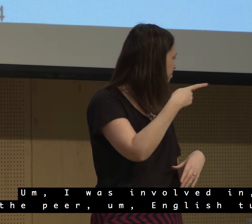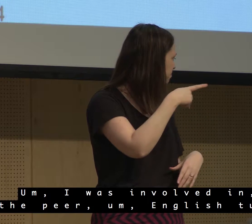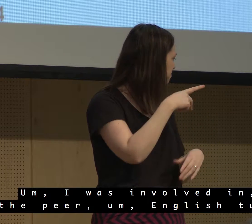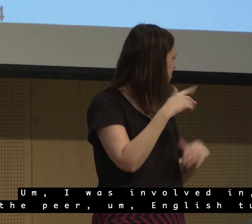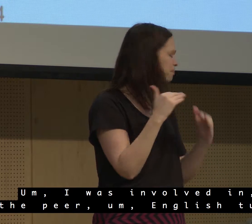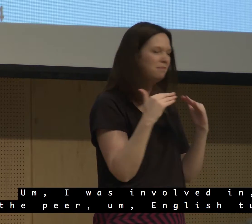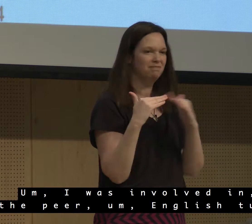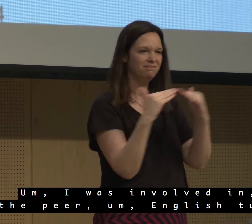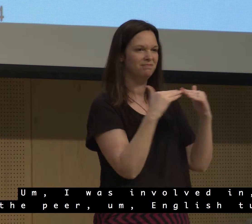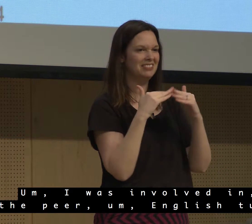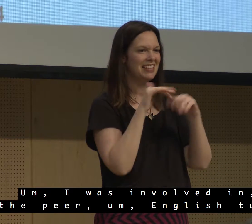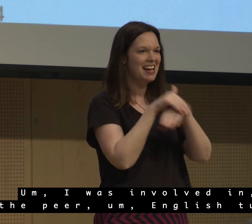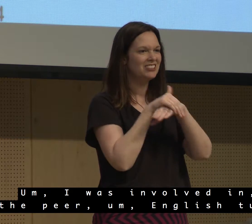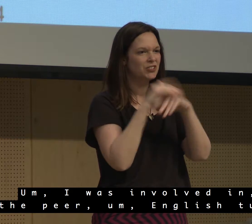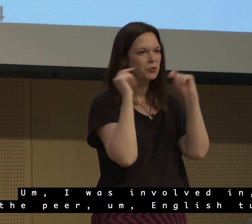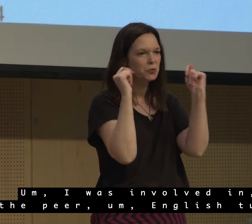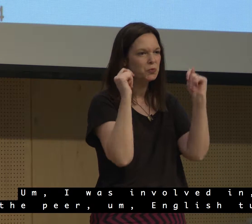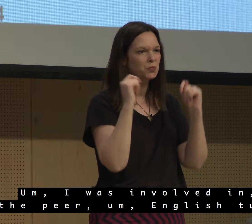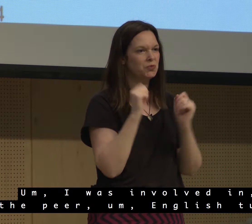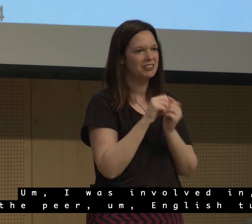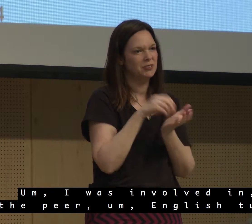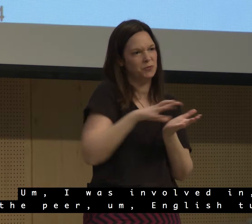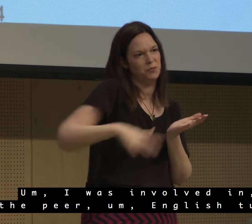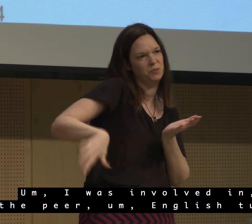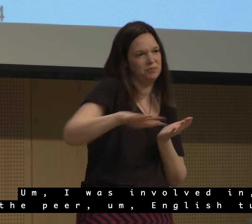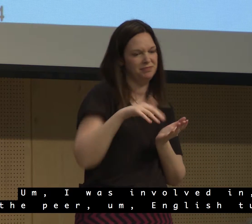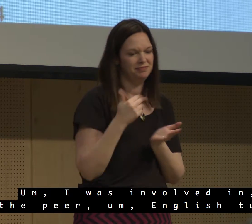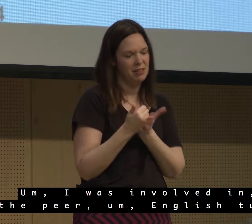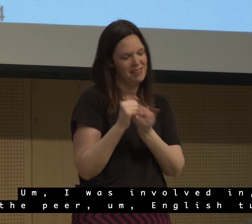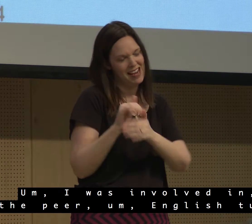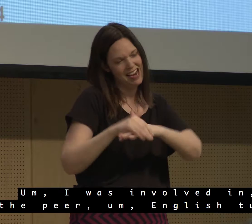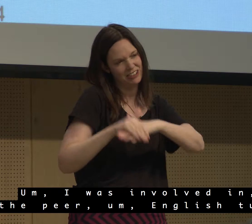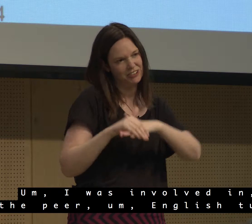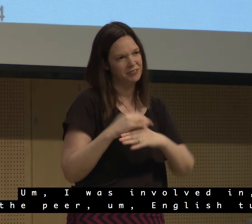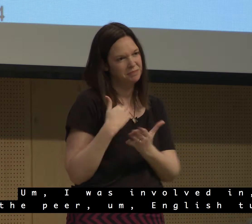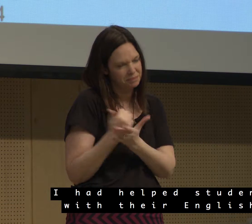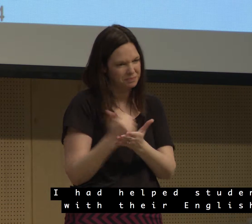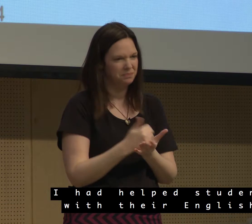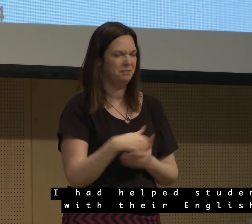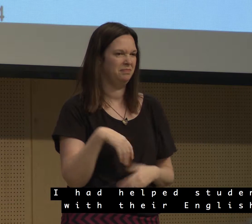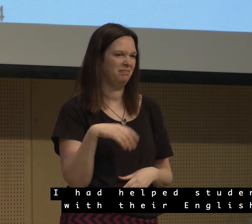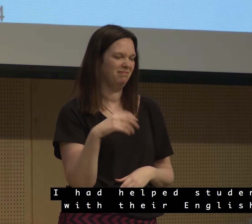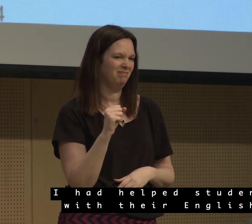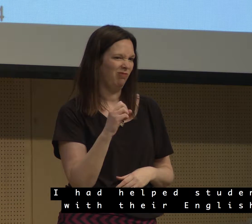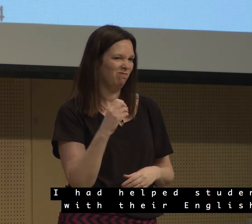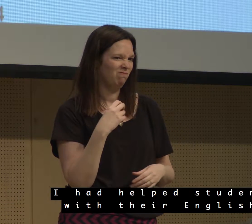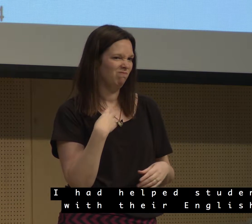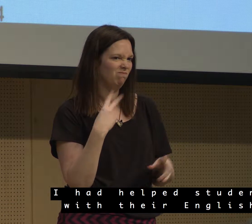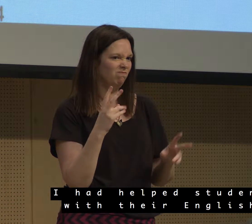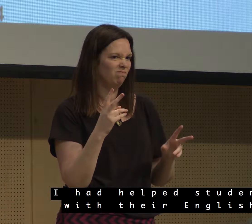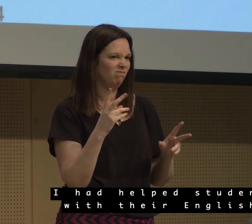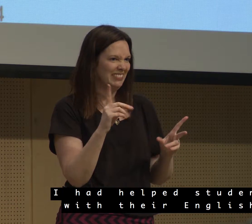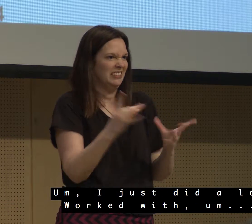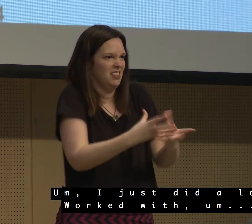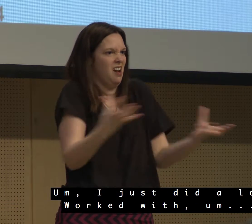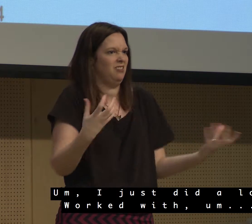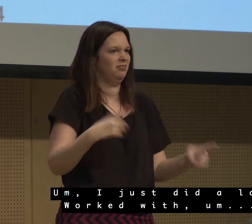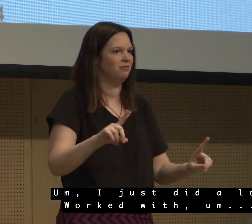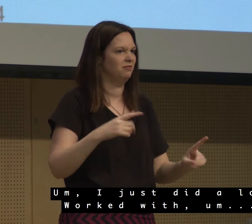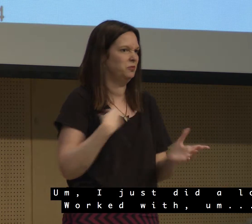I was involved in the peer English tutoring. I'd help students with their English. I just